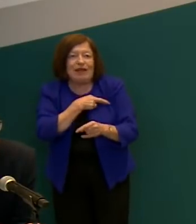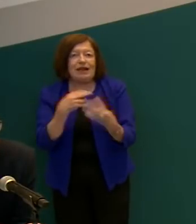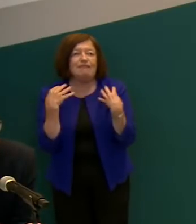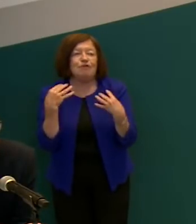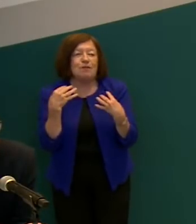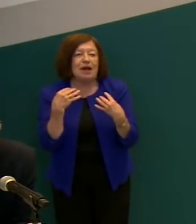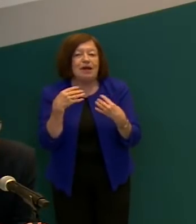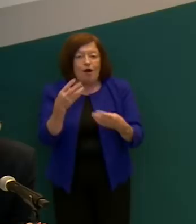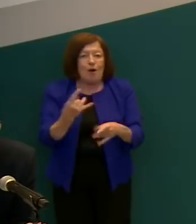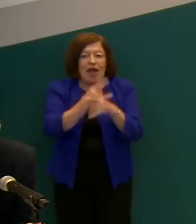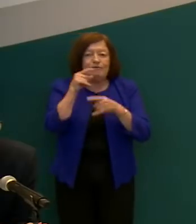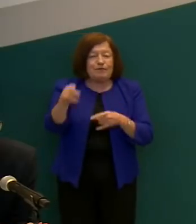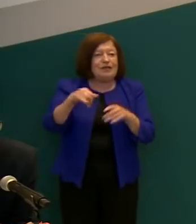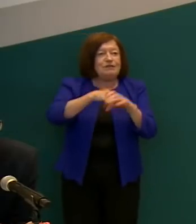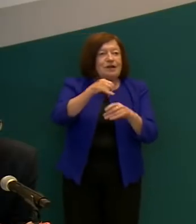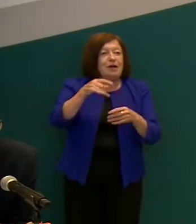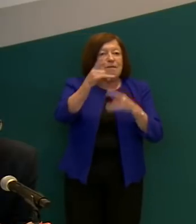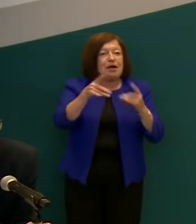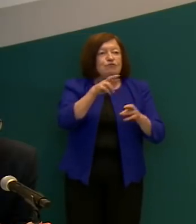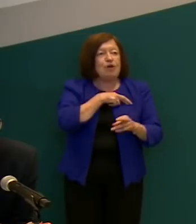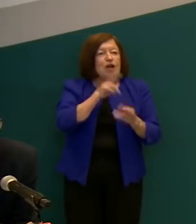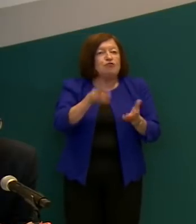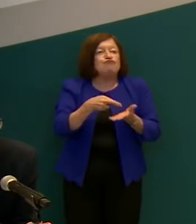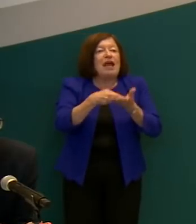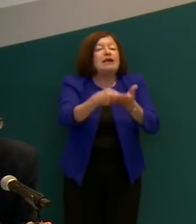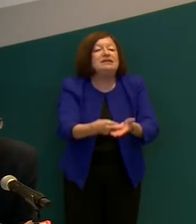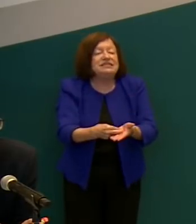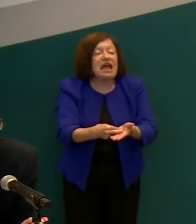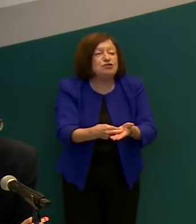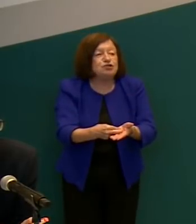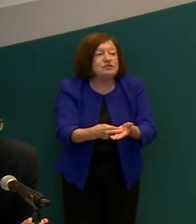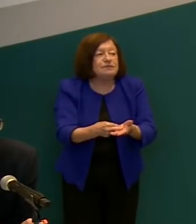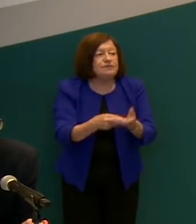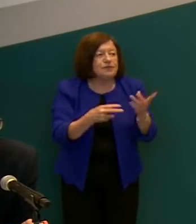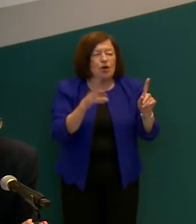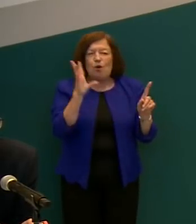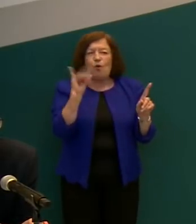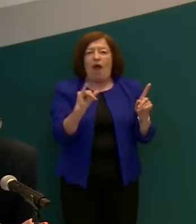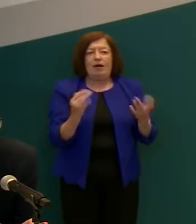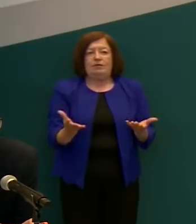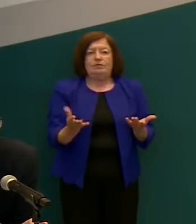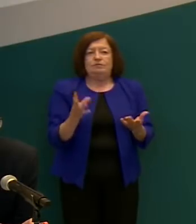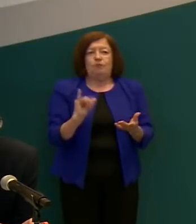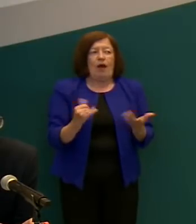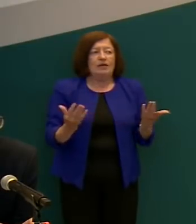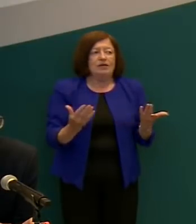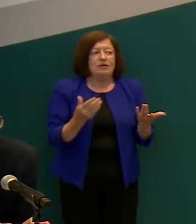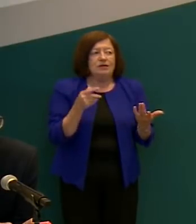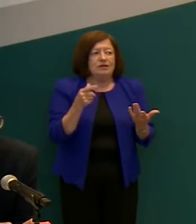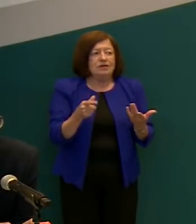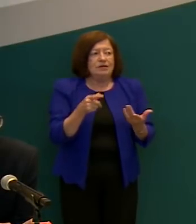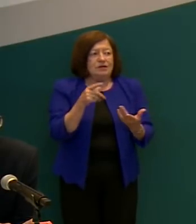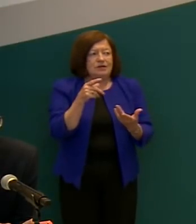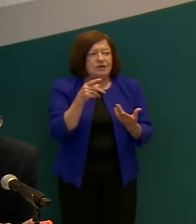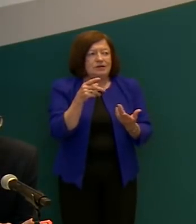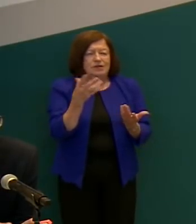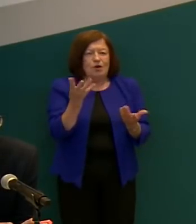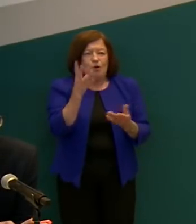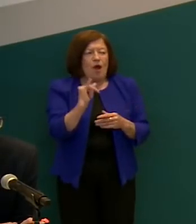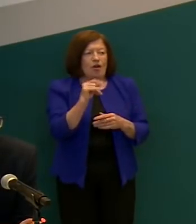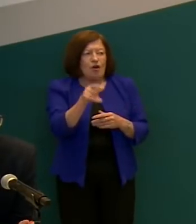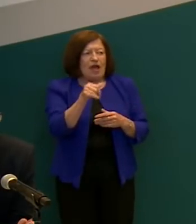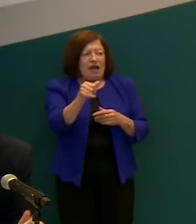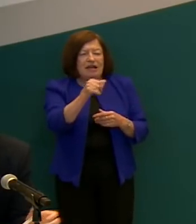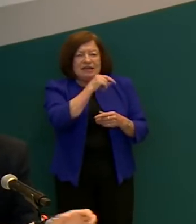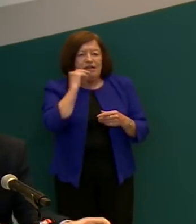chief medical officer make a recommendation. So no. Why is that different on a larger level? Why is it like why are you able to say